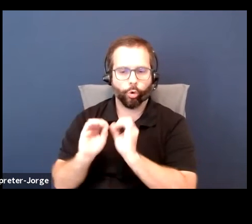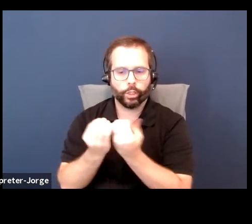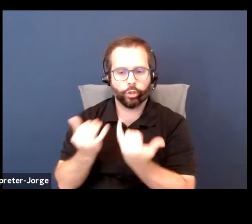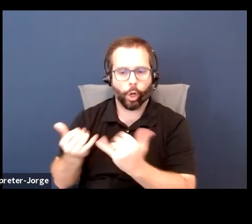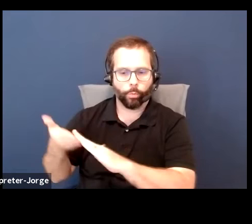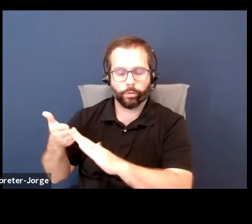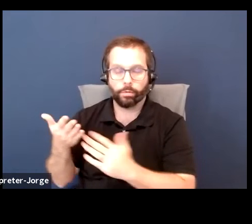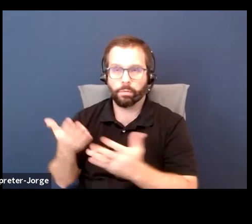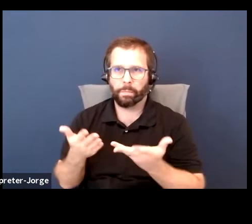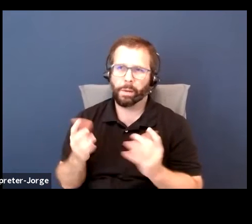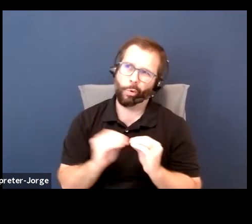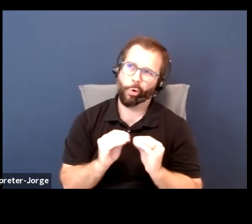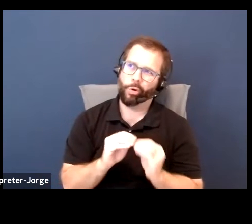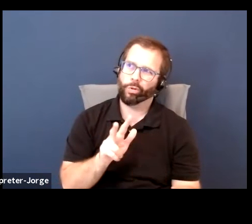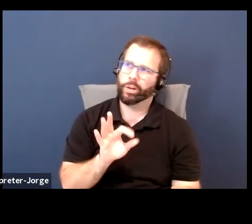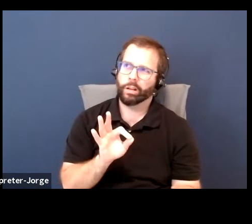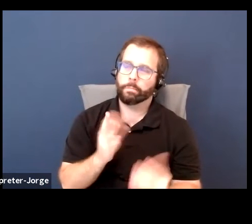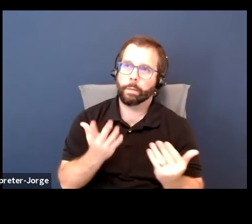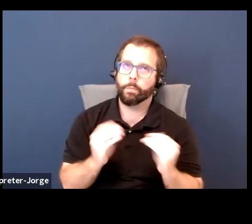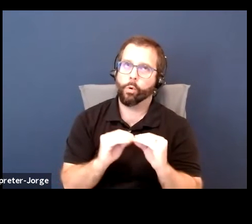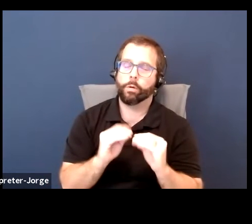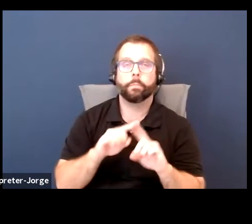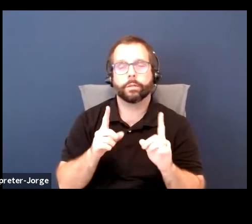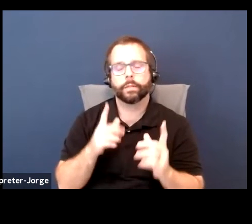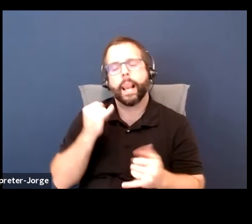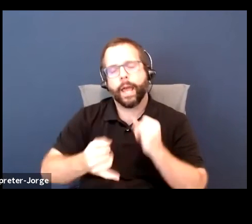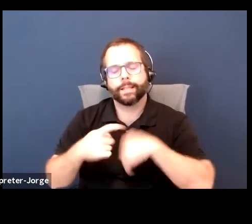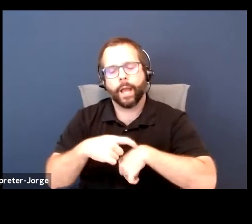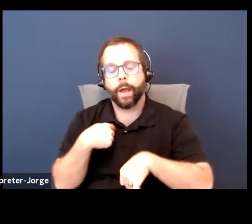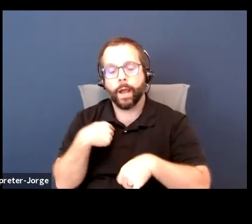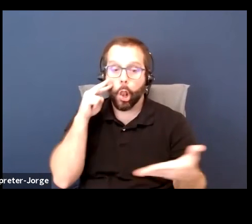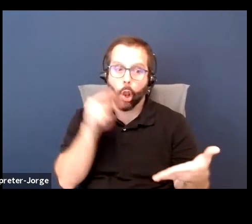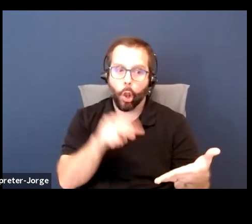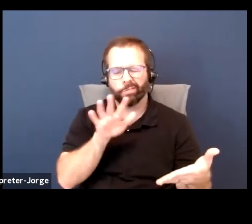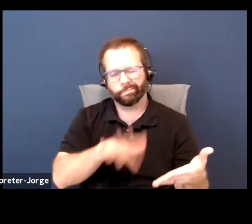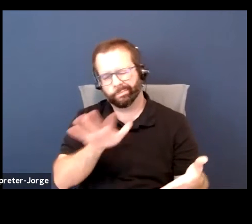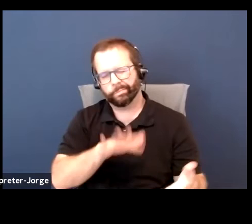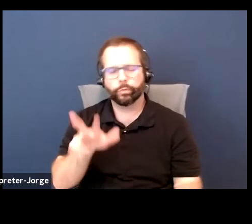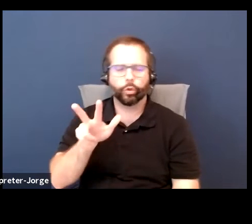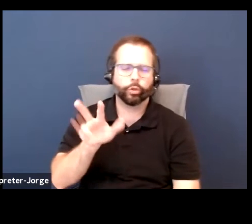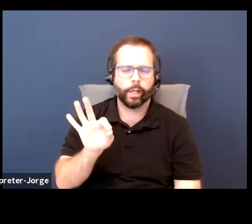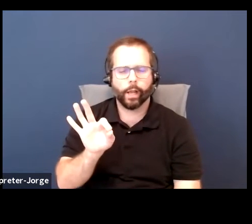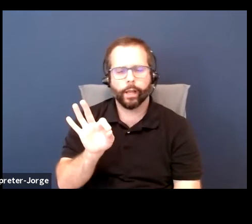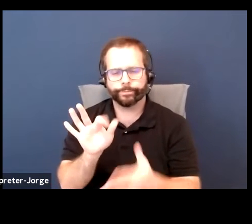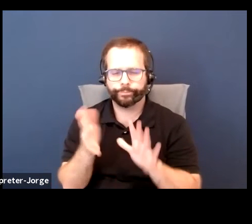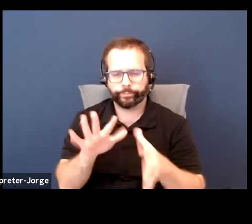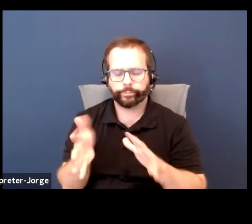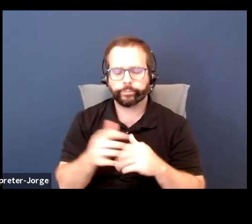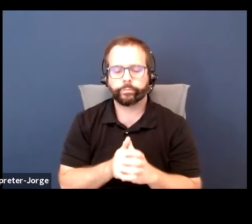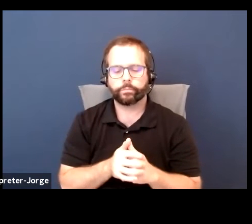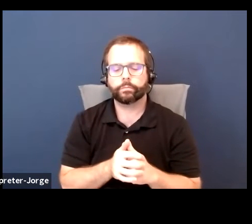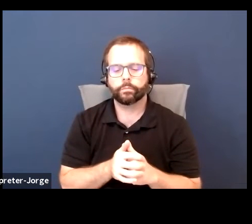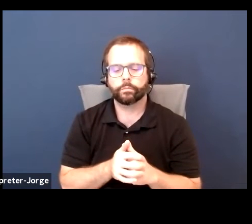higher than that now, but I think the last time I looked it was around 39 or so. And as we go through